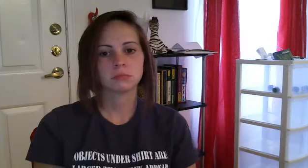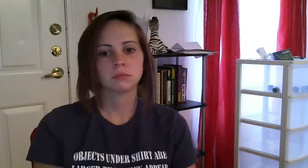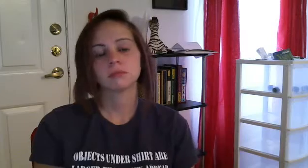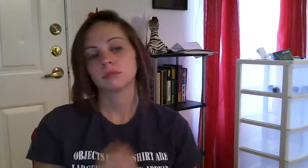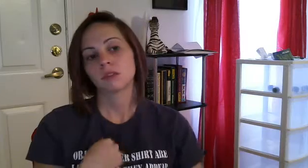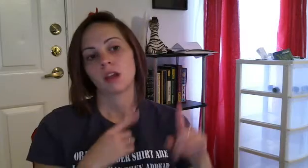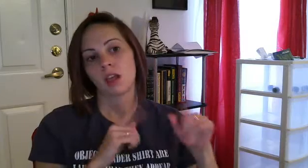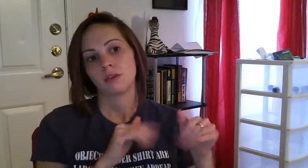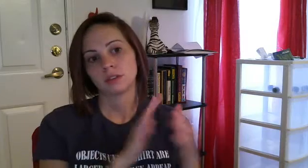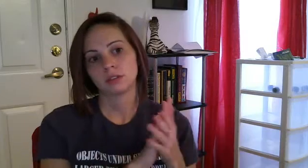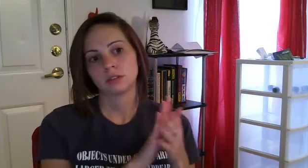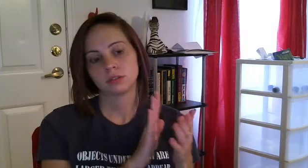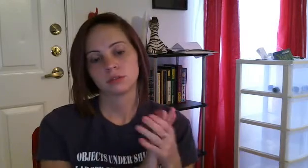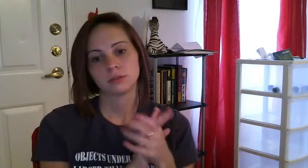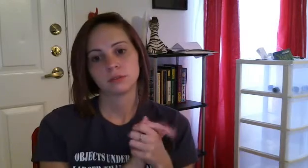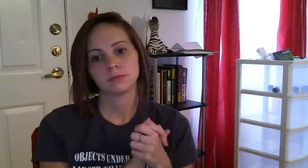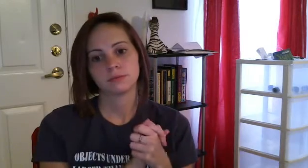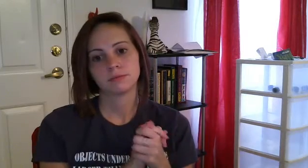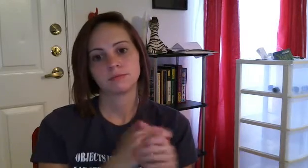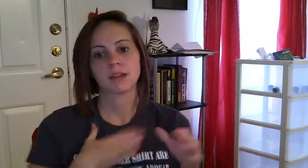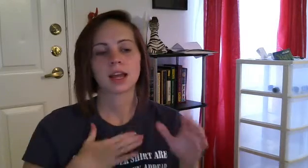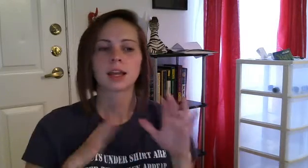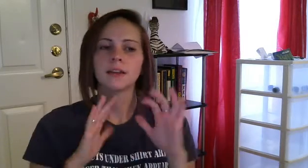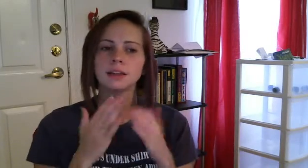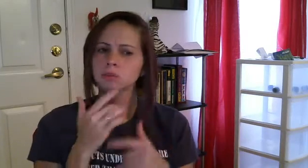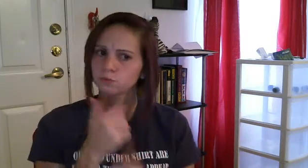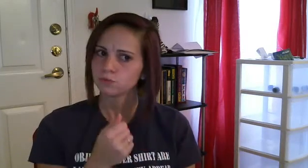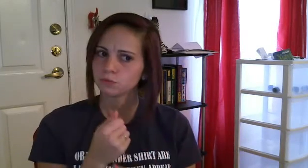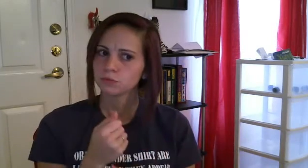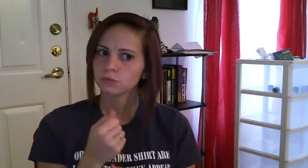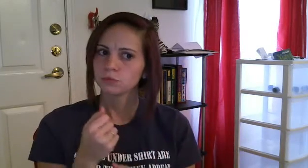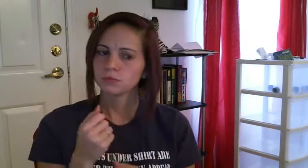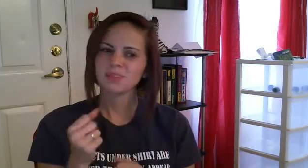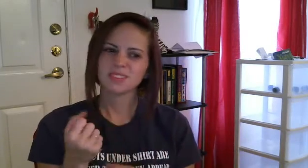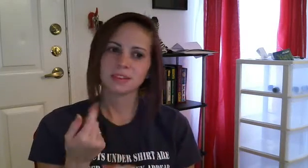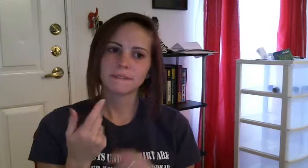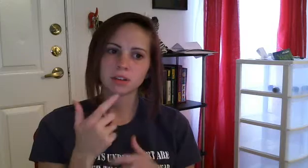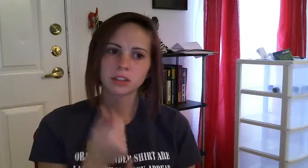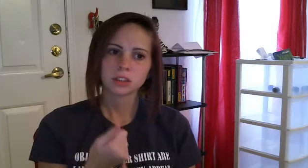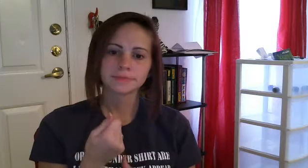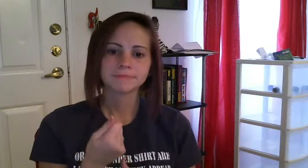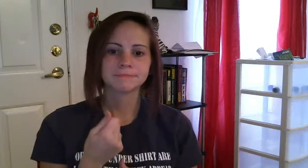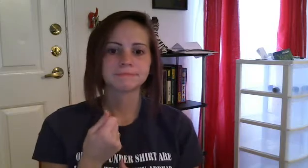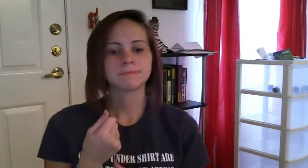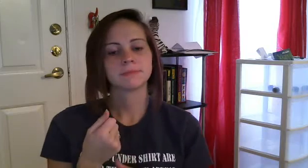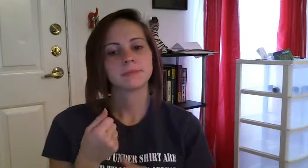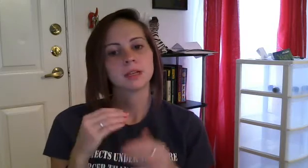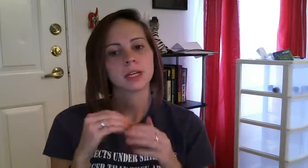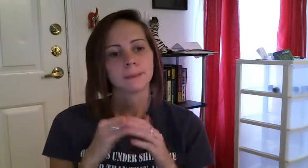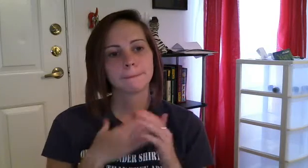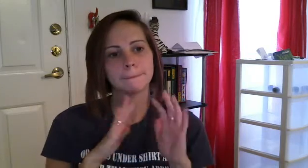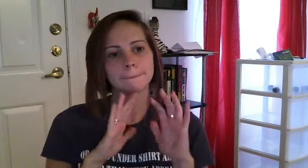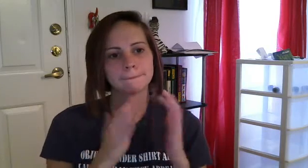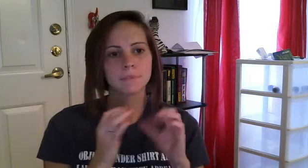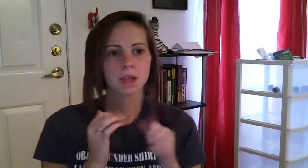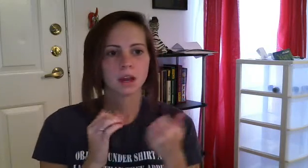went to school, and in my classes, the interesting thing, I mean, there are a few interesting things about this, but in my classes, another friend of mine